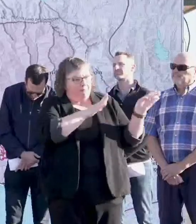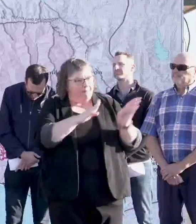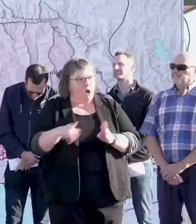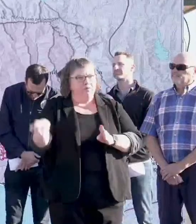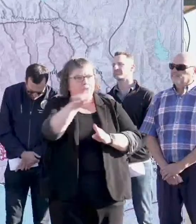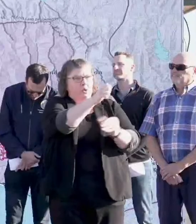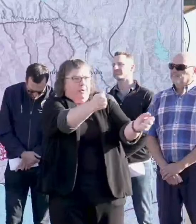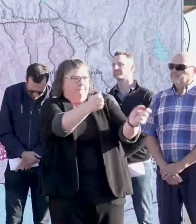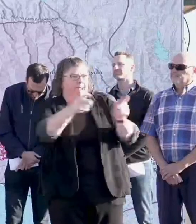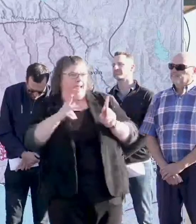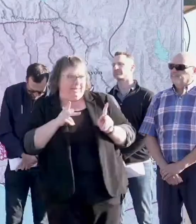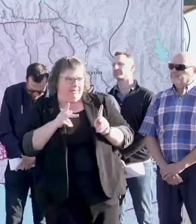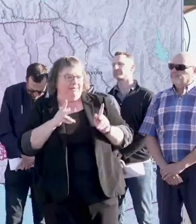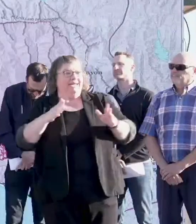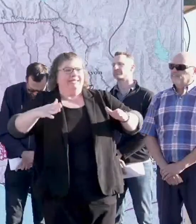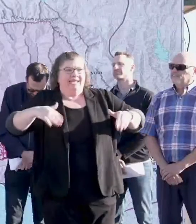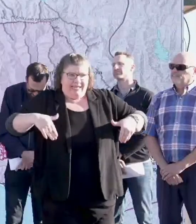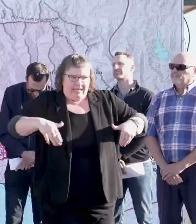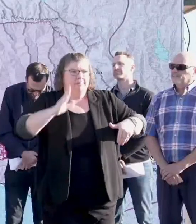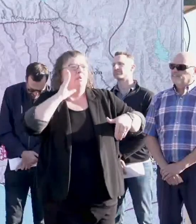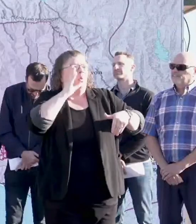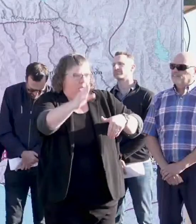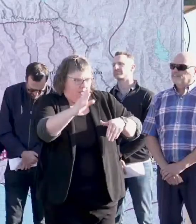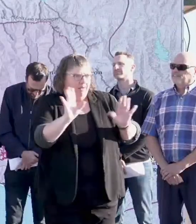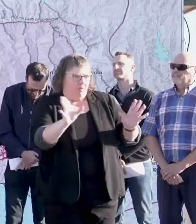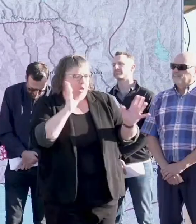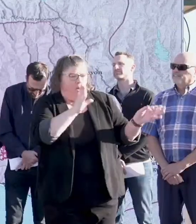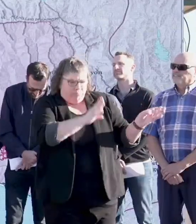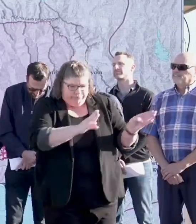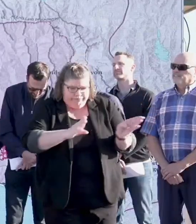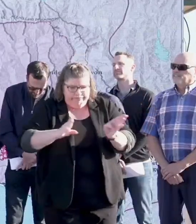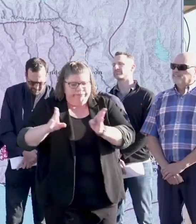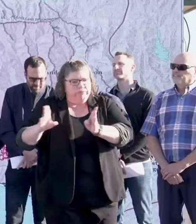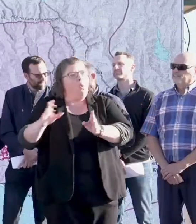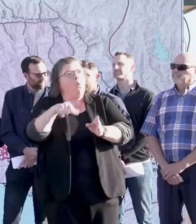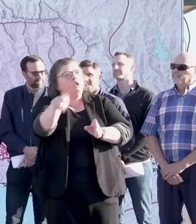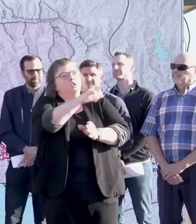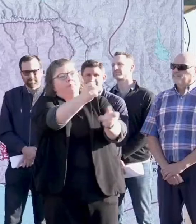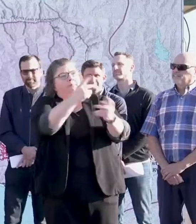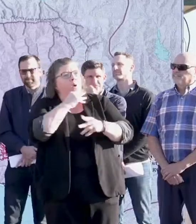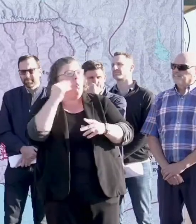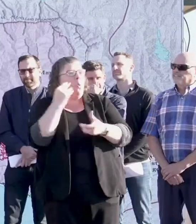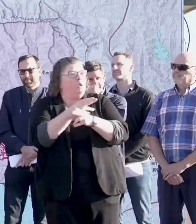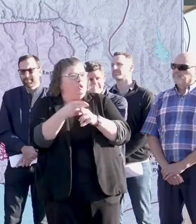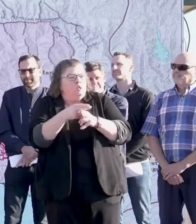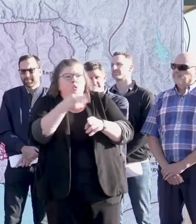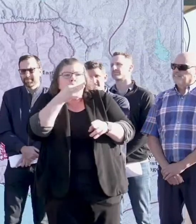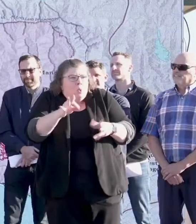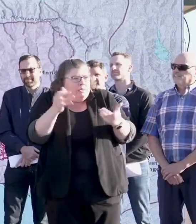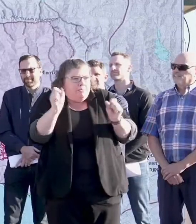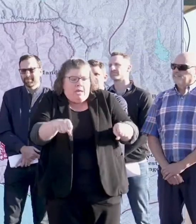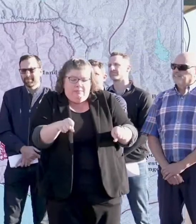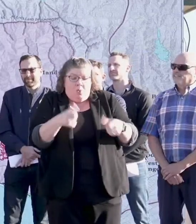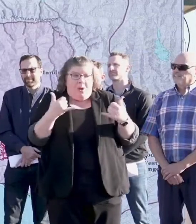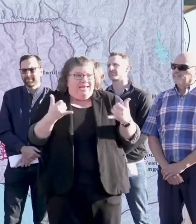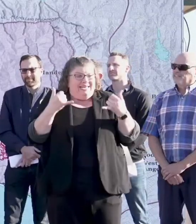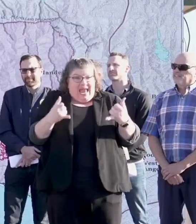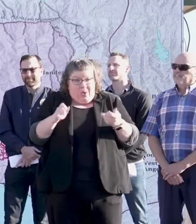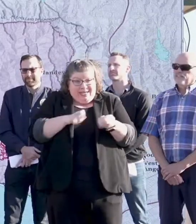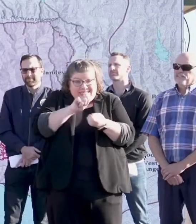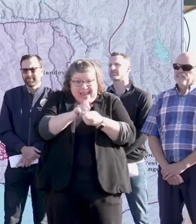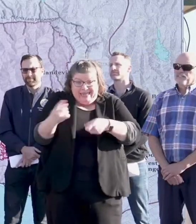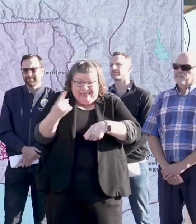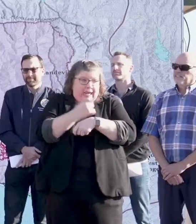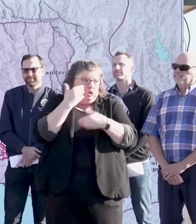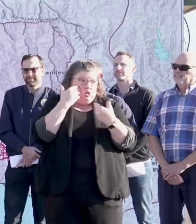return. Again, please be patient with us. We want to get you back home as soon as possible. Currently, we do not have a date in